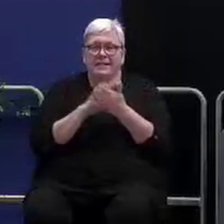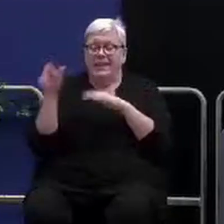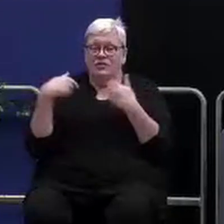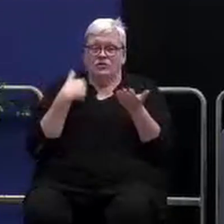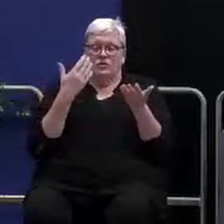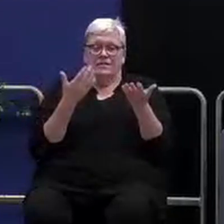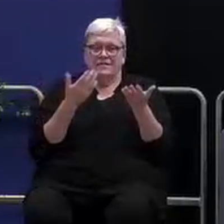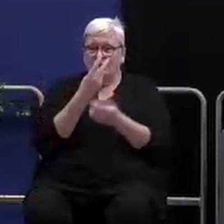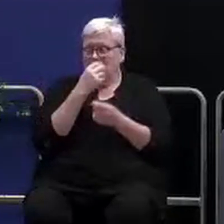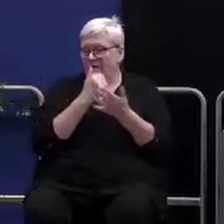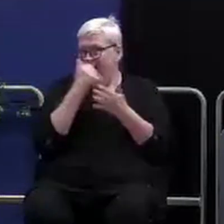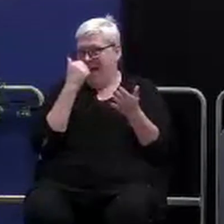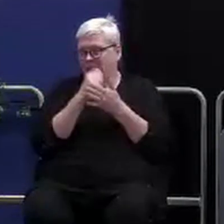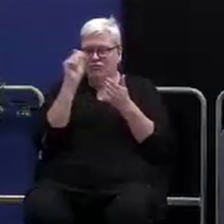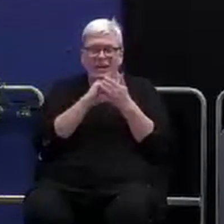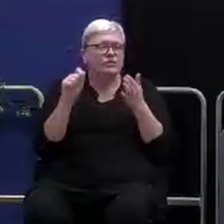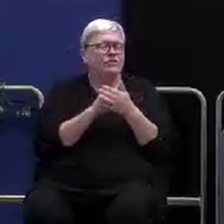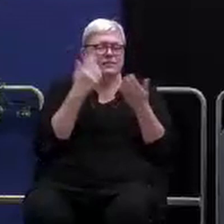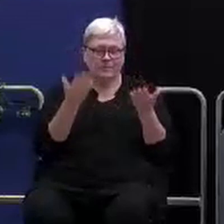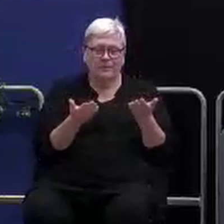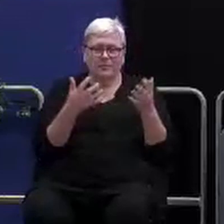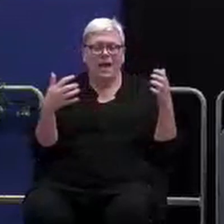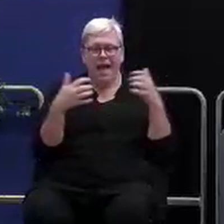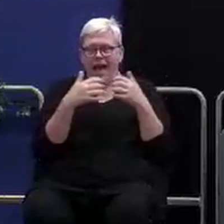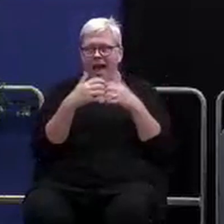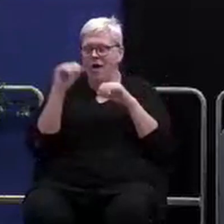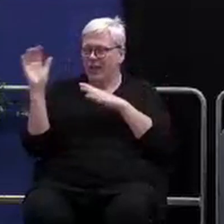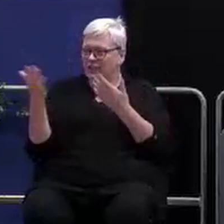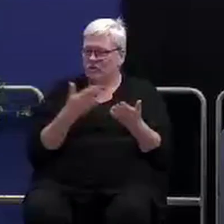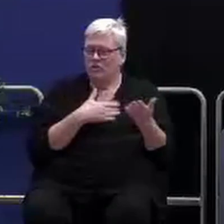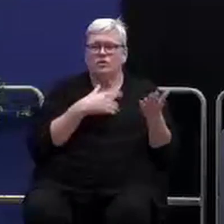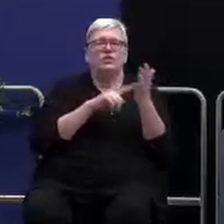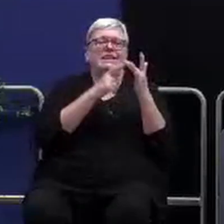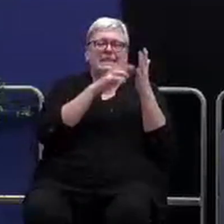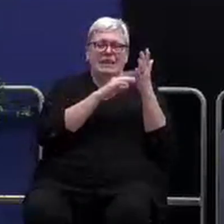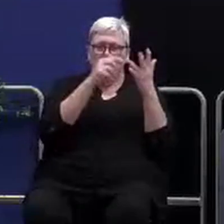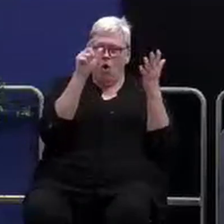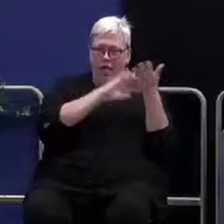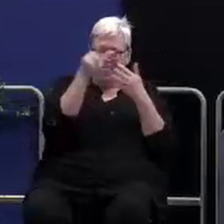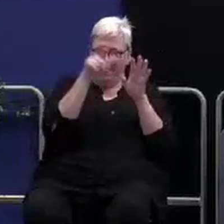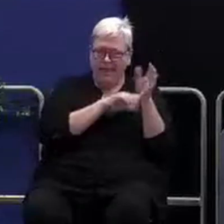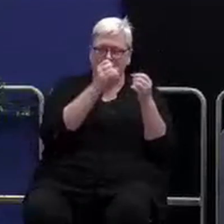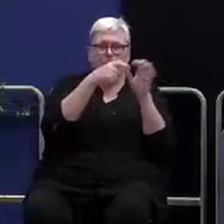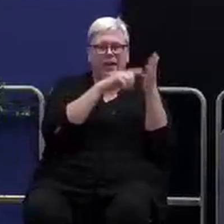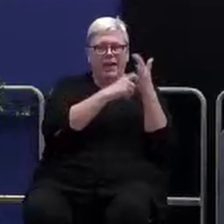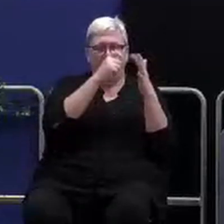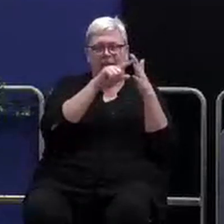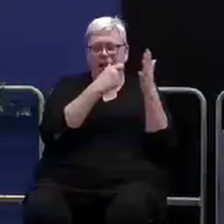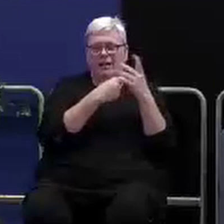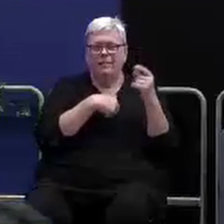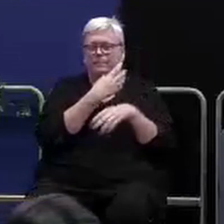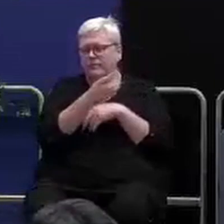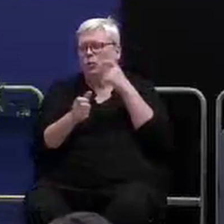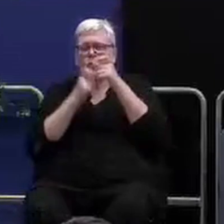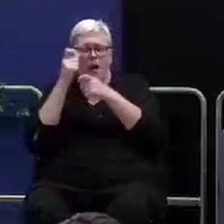introducing these two fabulous writers. So, how do I introduce Professor Timothy Baker? Well, I'll maybe use a few of the words of one of